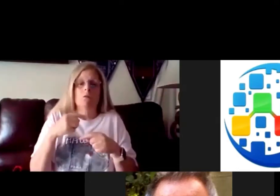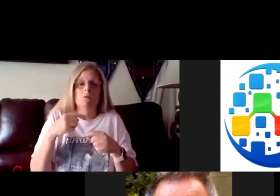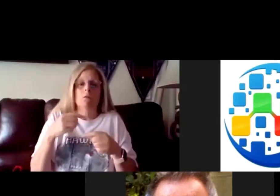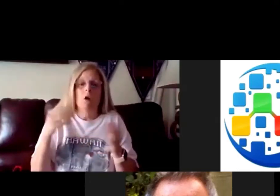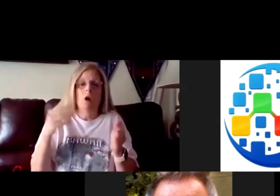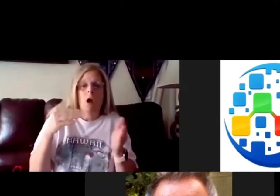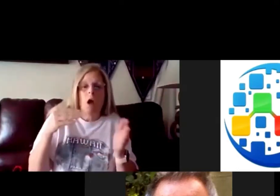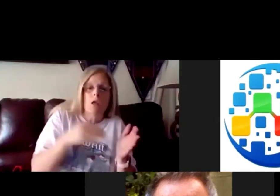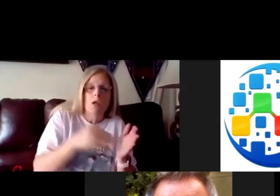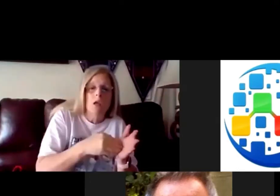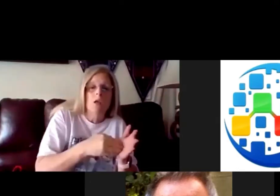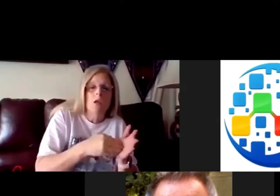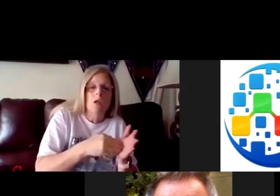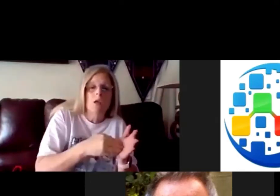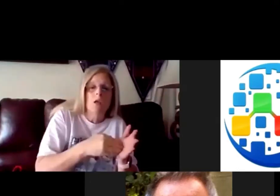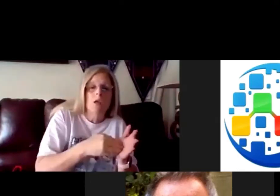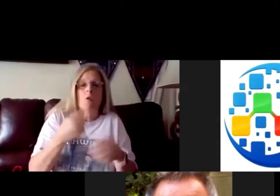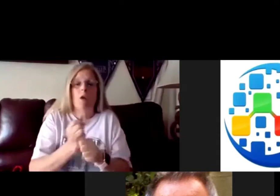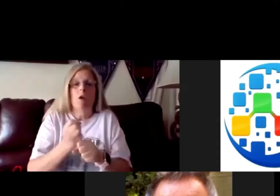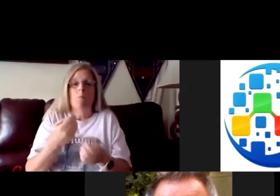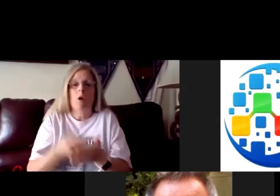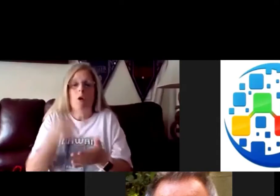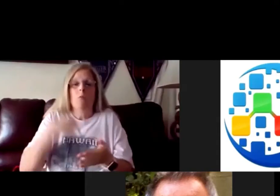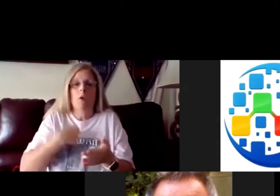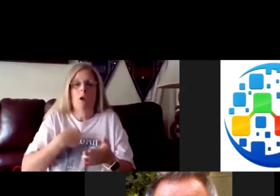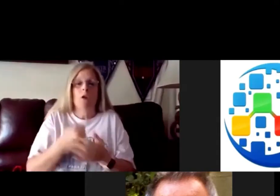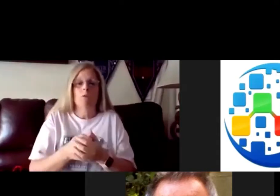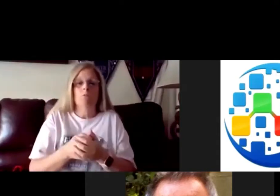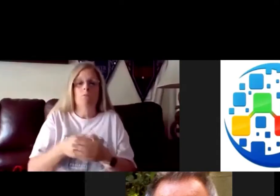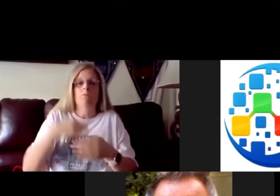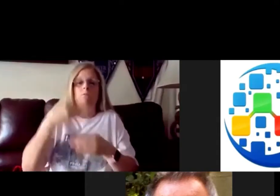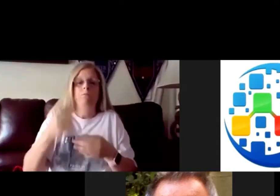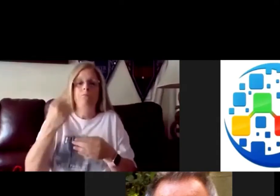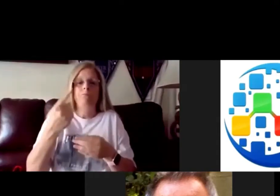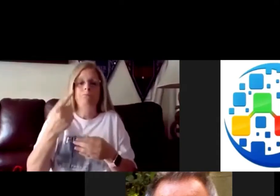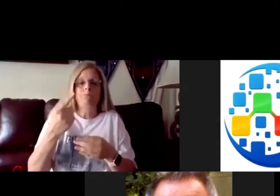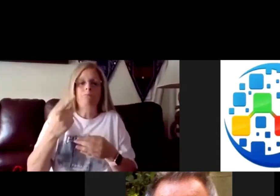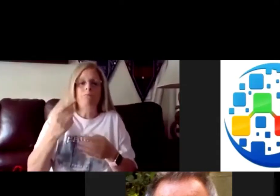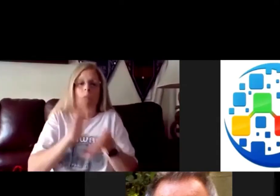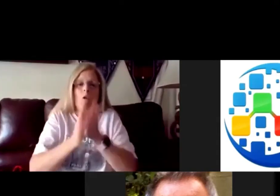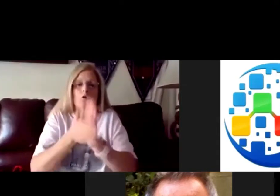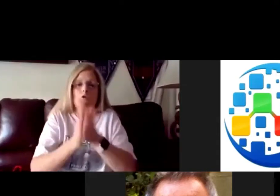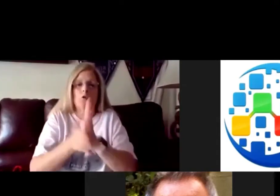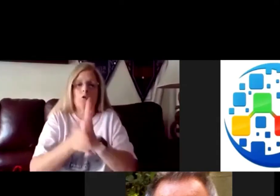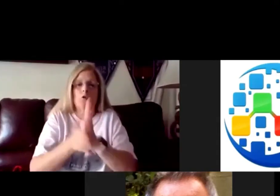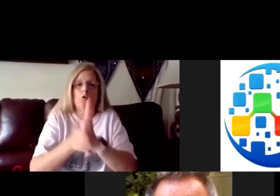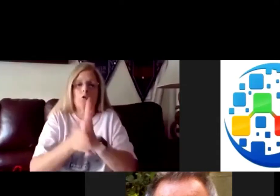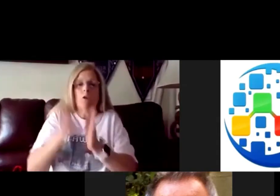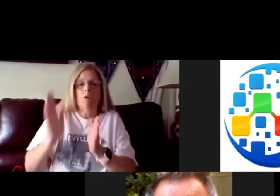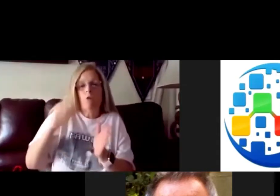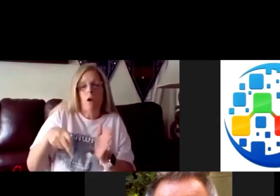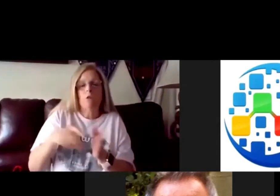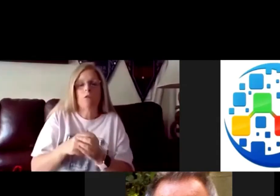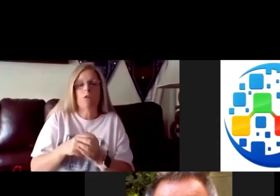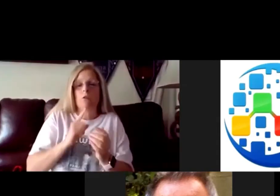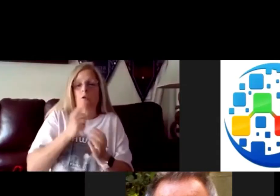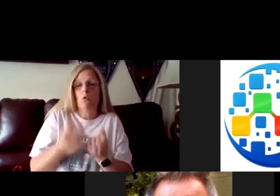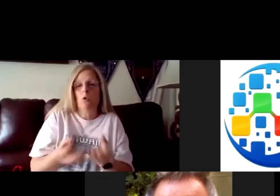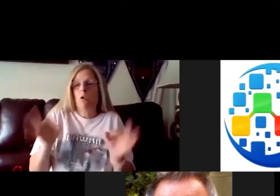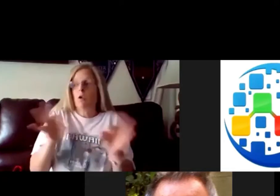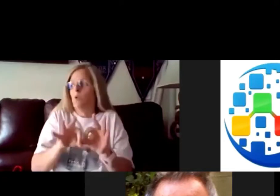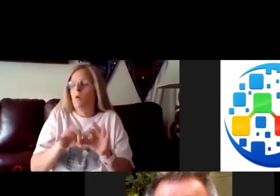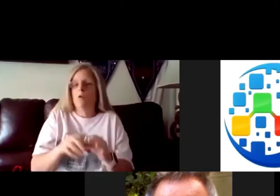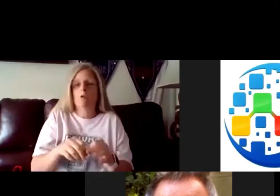me. Everybody absolutely loves that. The next one is the traffic side of Onpassive. And it's really, really important. If you can't get